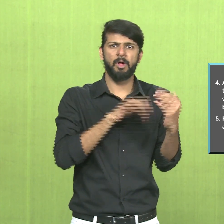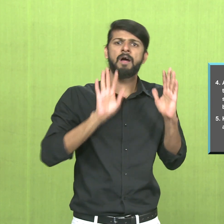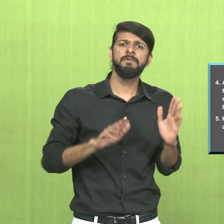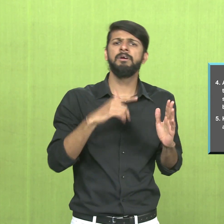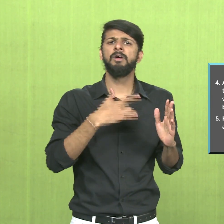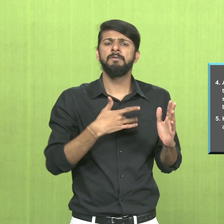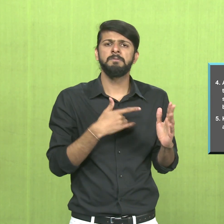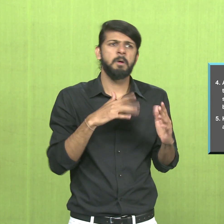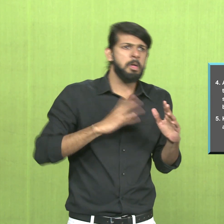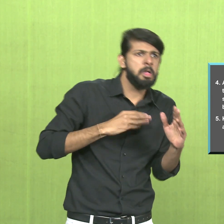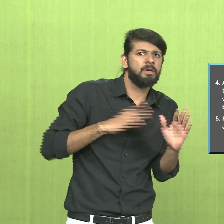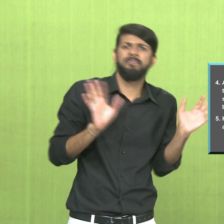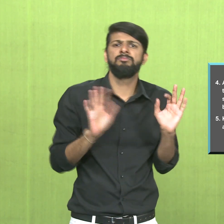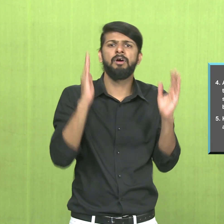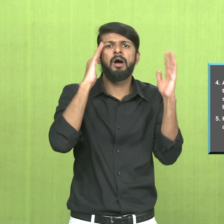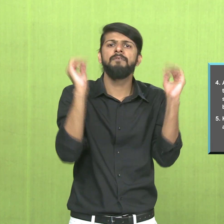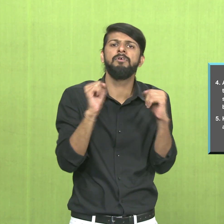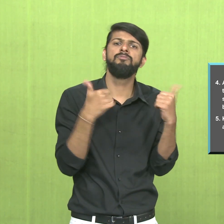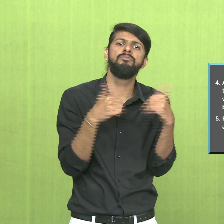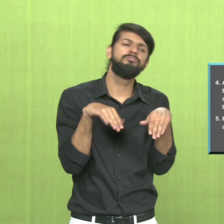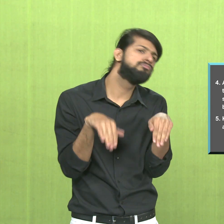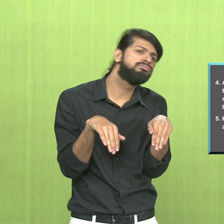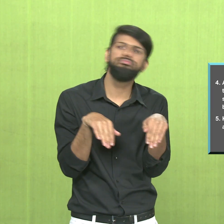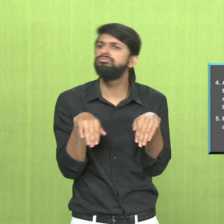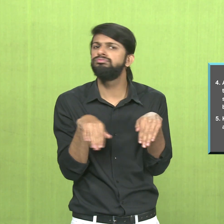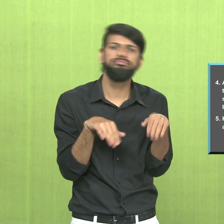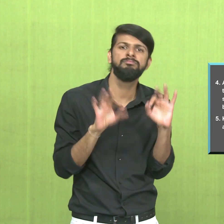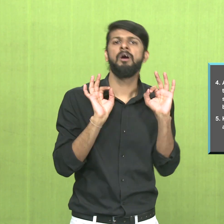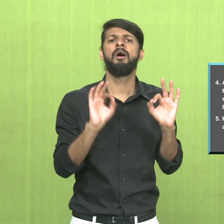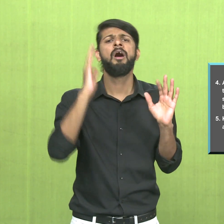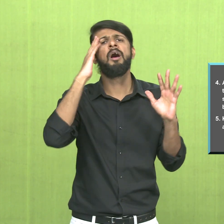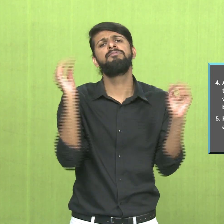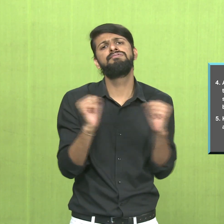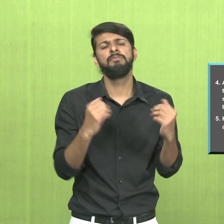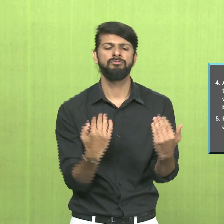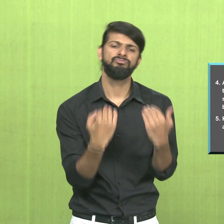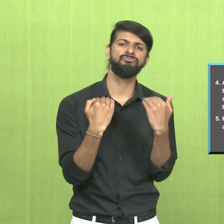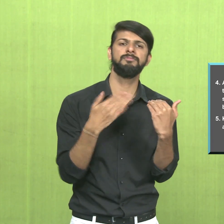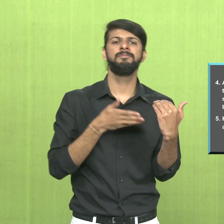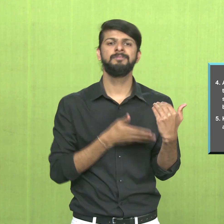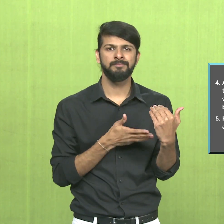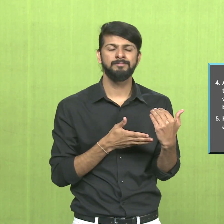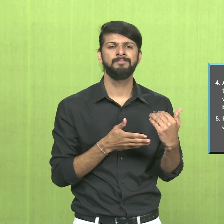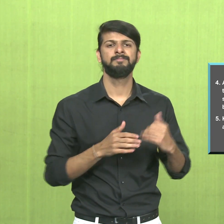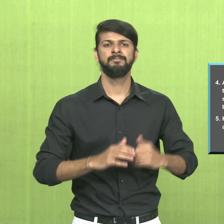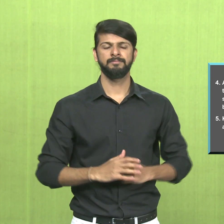comfort in the arms of the girl. The kid is comfortable.